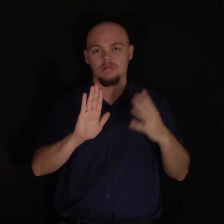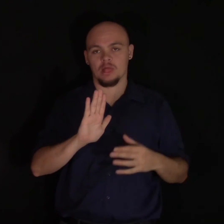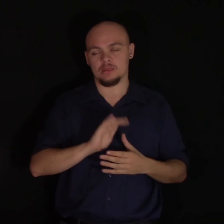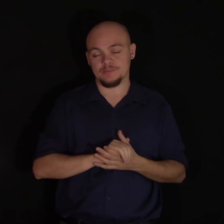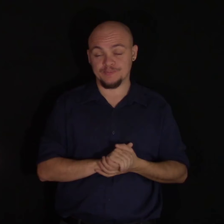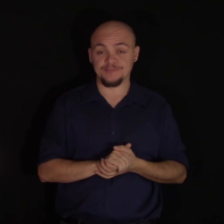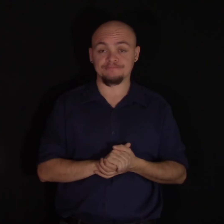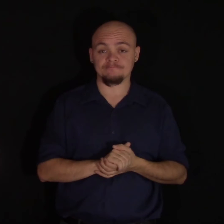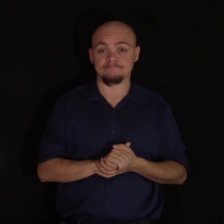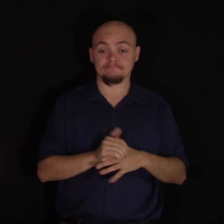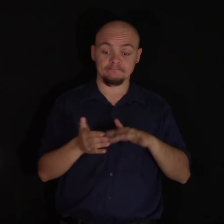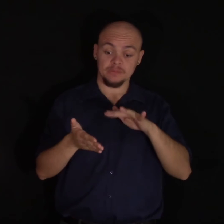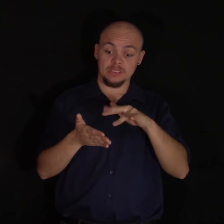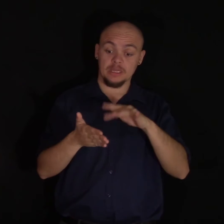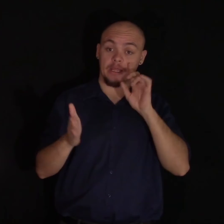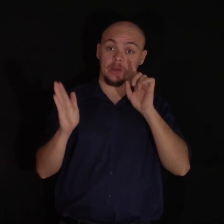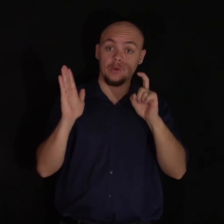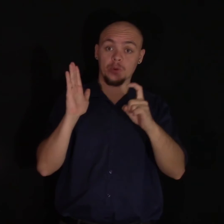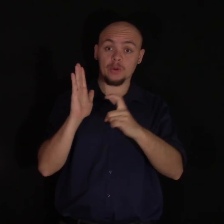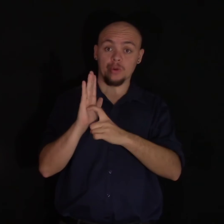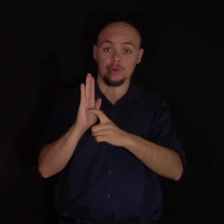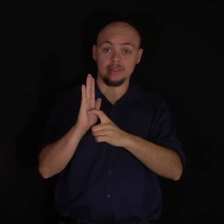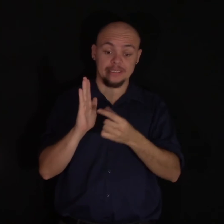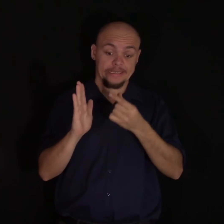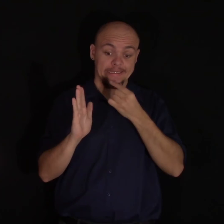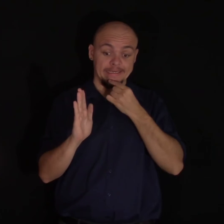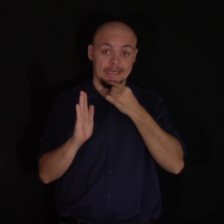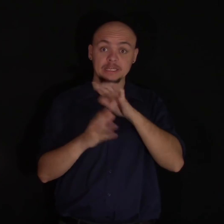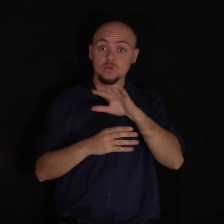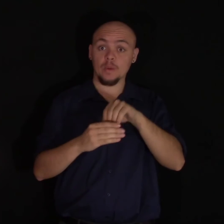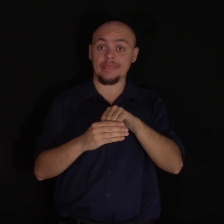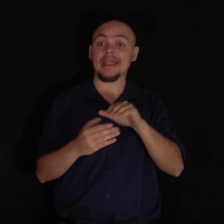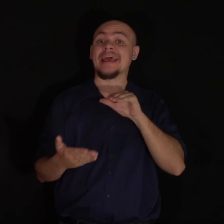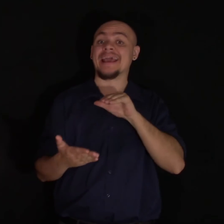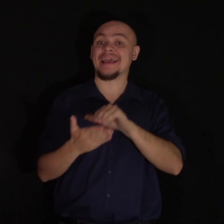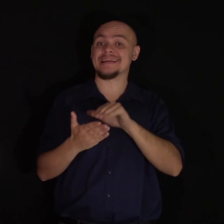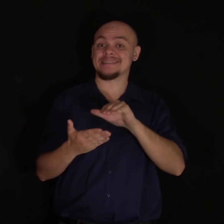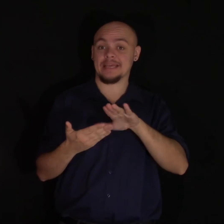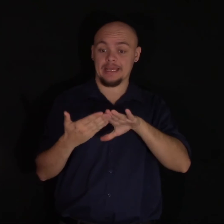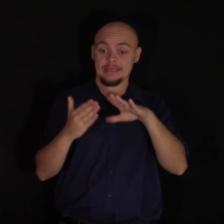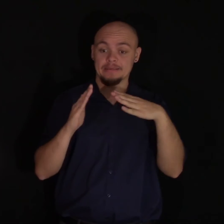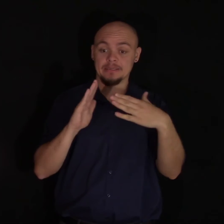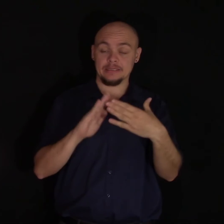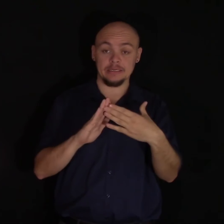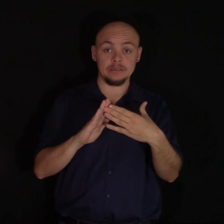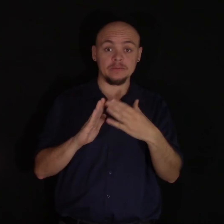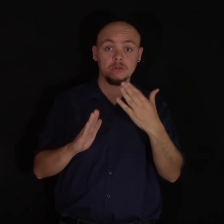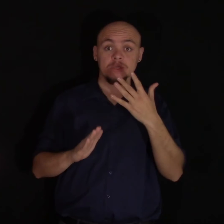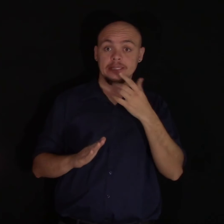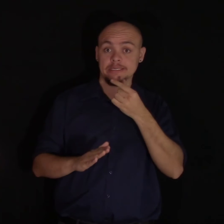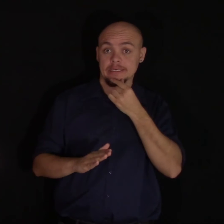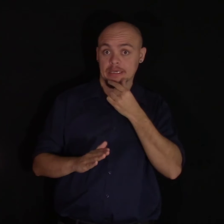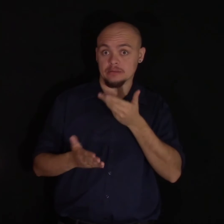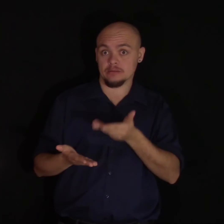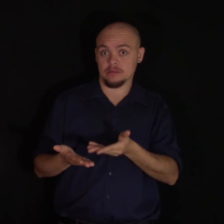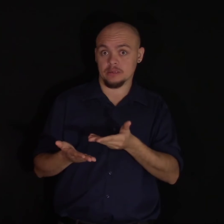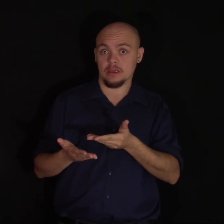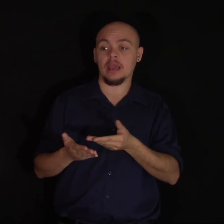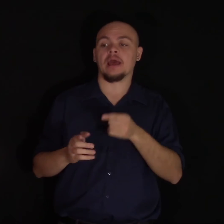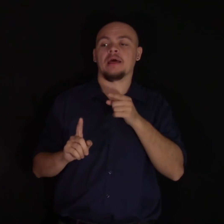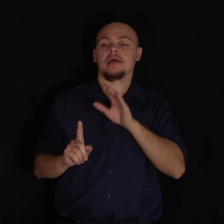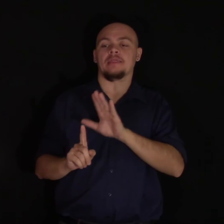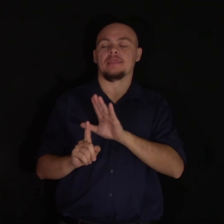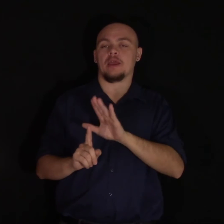The study found that gays and anti-gay communities had higher rates of heart disease, violence, and